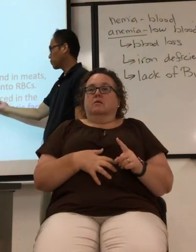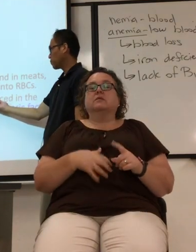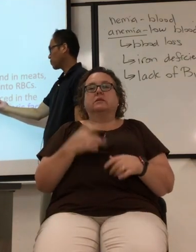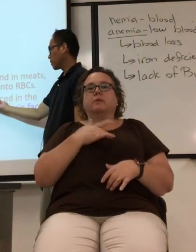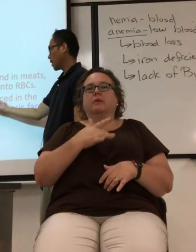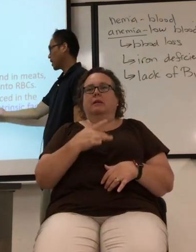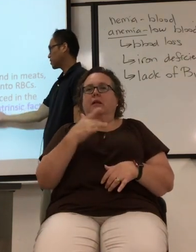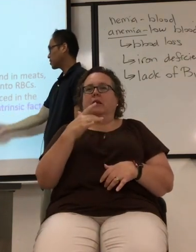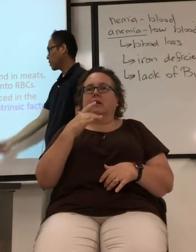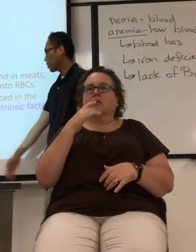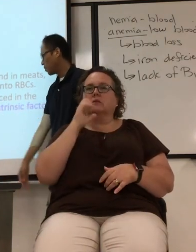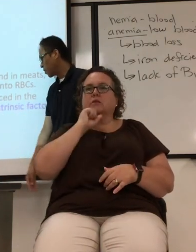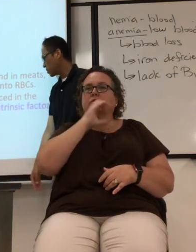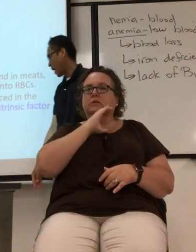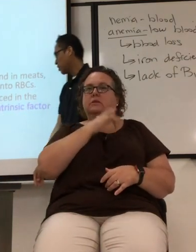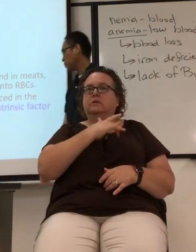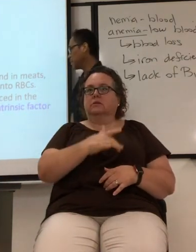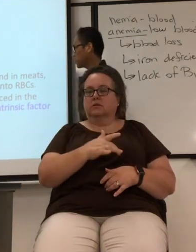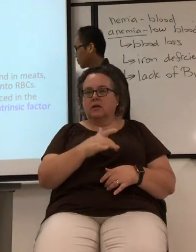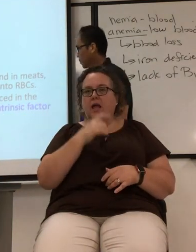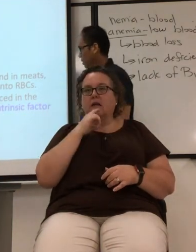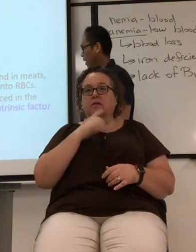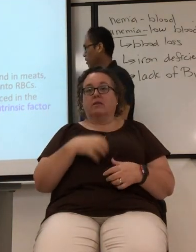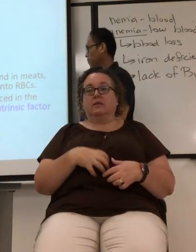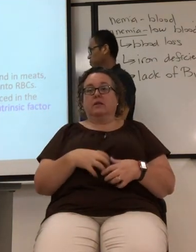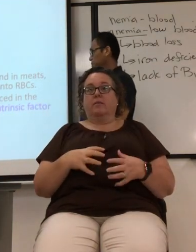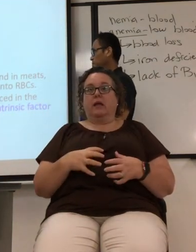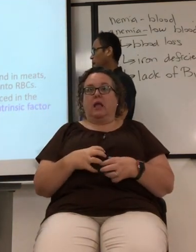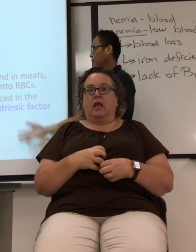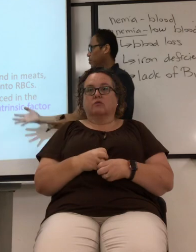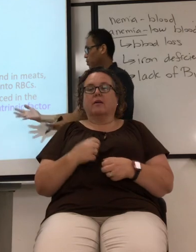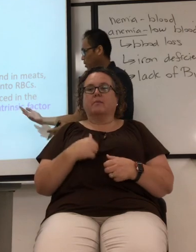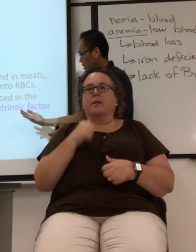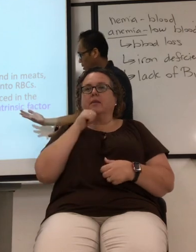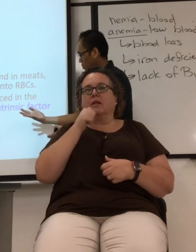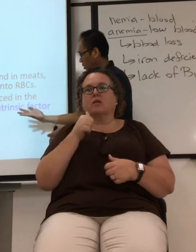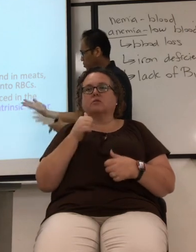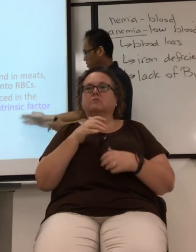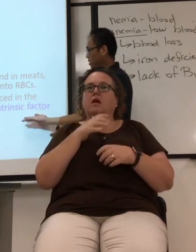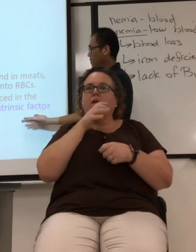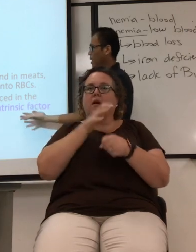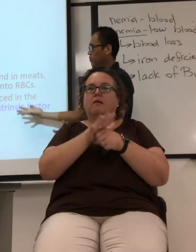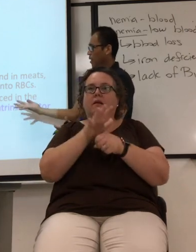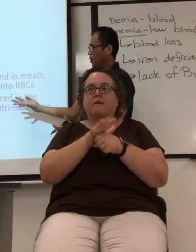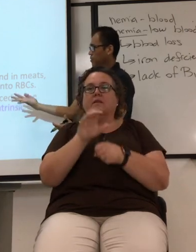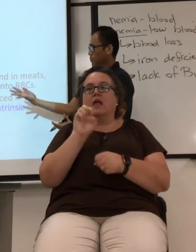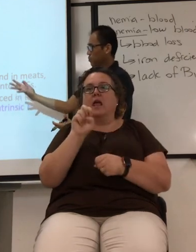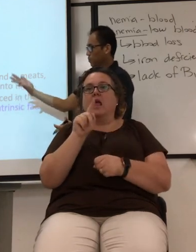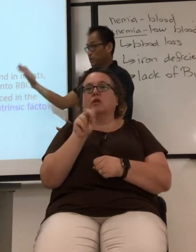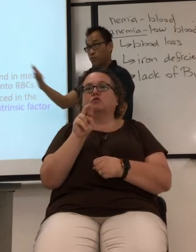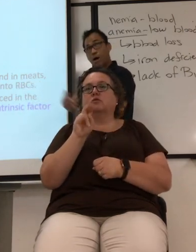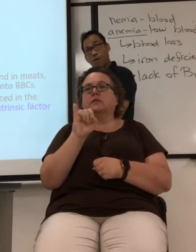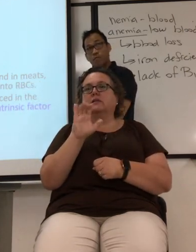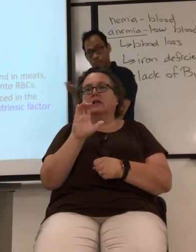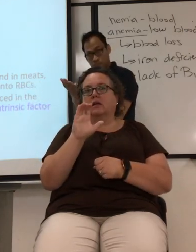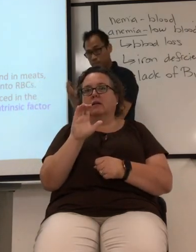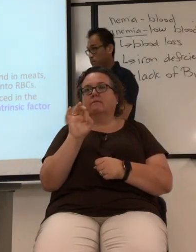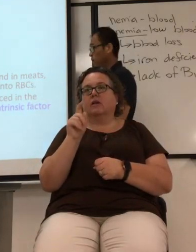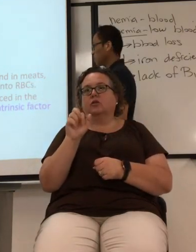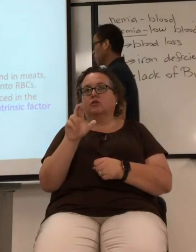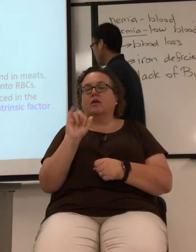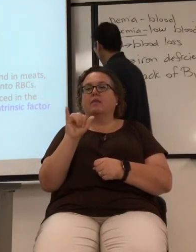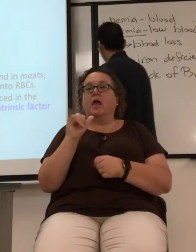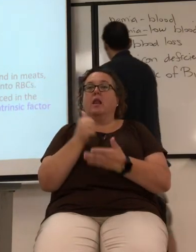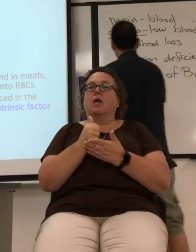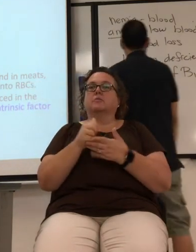elderly. As the stomach mucosa atrophies, there may be a lack of intrinsic factor. Well, intrinsic factor helps absorb B12,